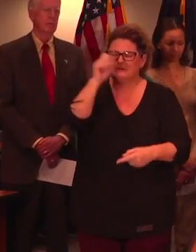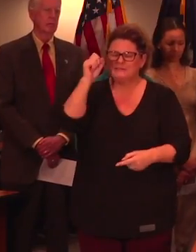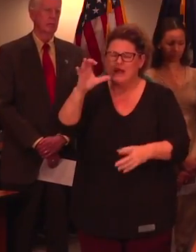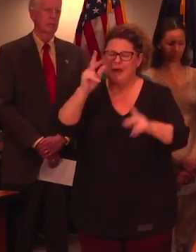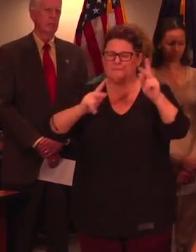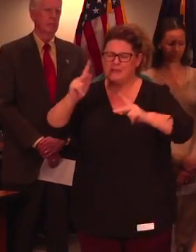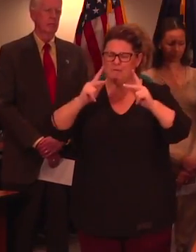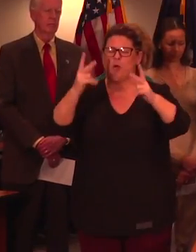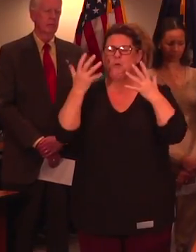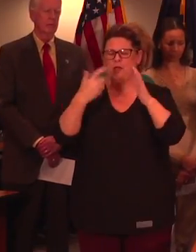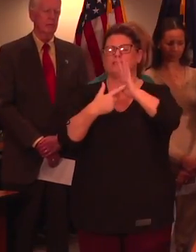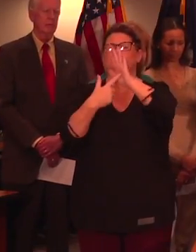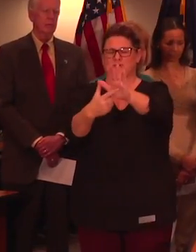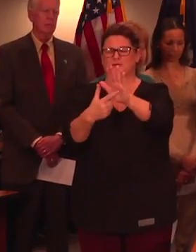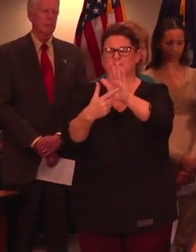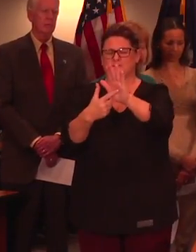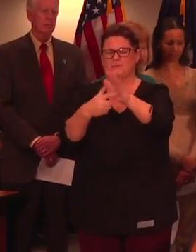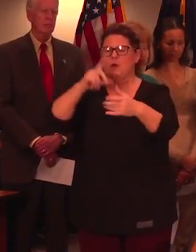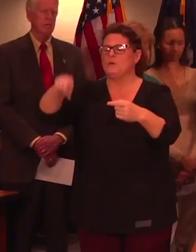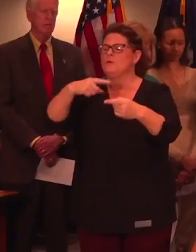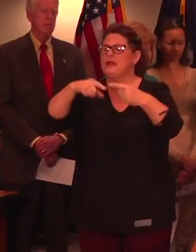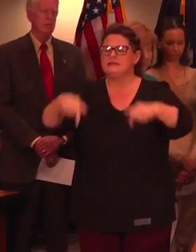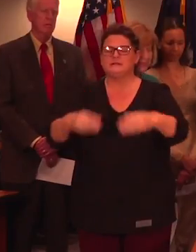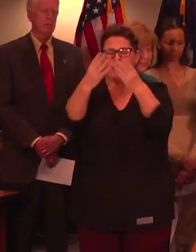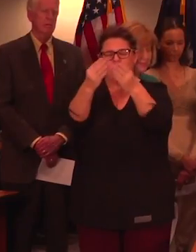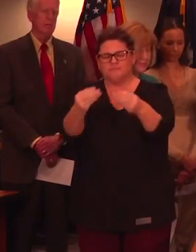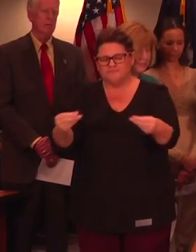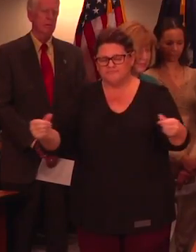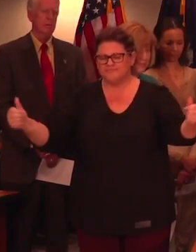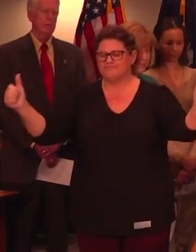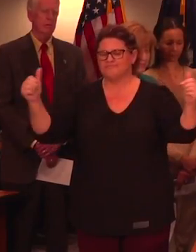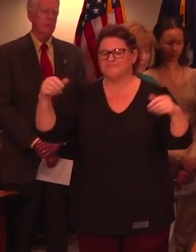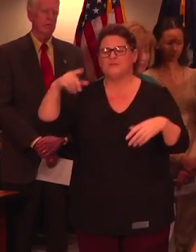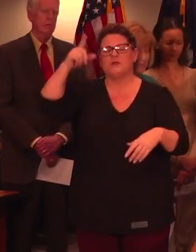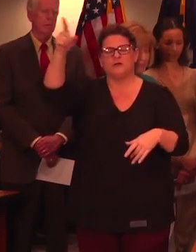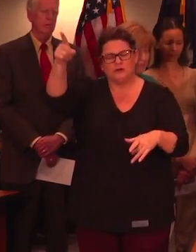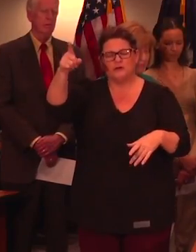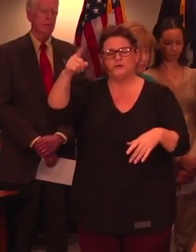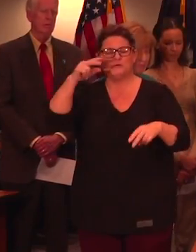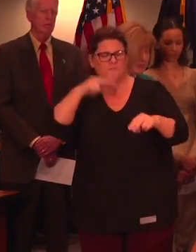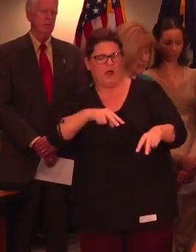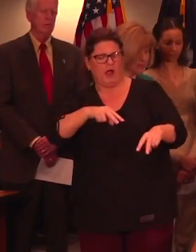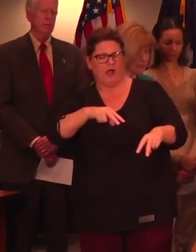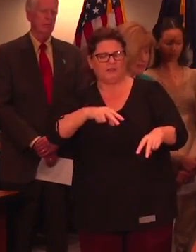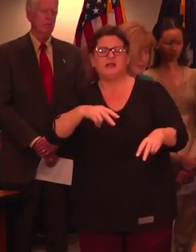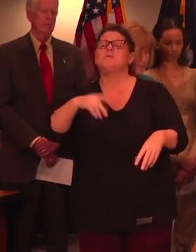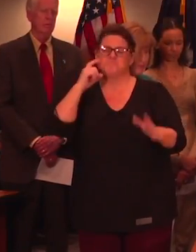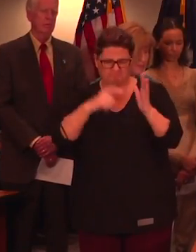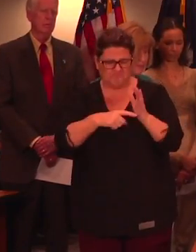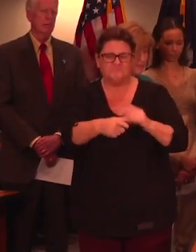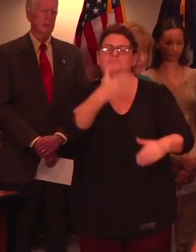displayed. When this pestilence is ended, may we too be judged as having been unchanged in